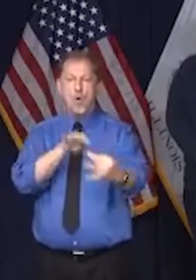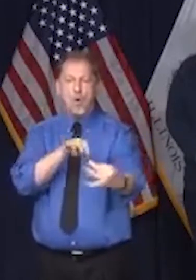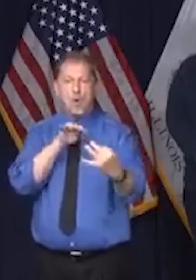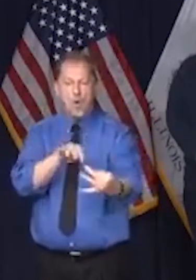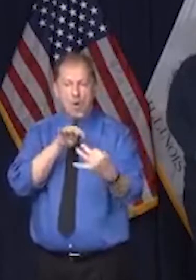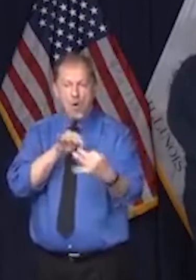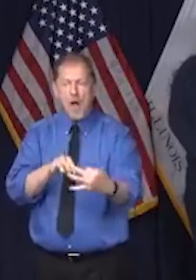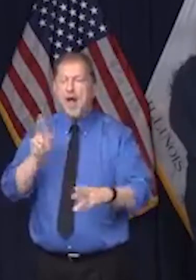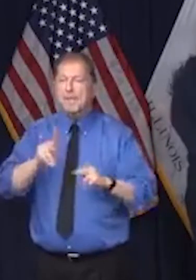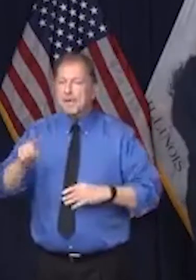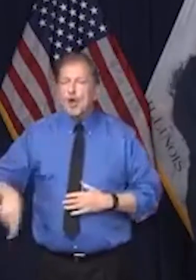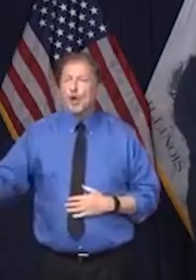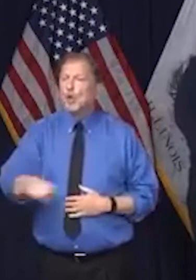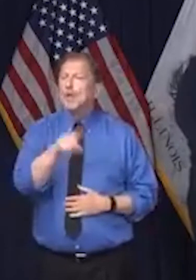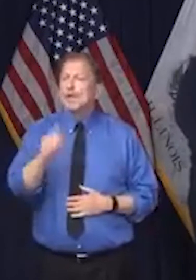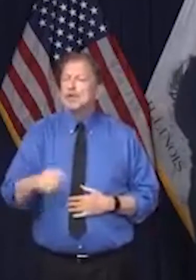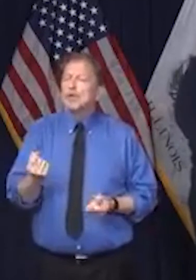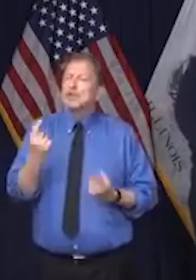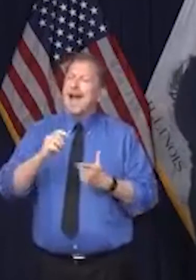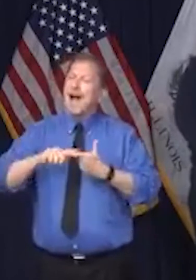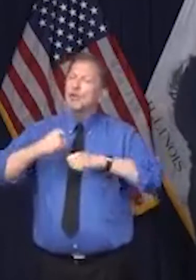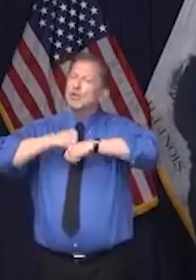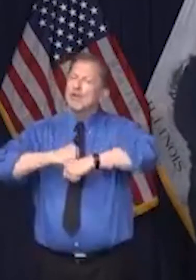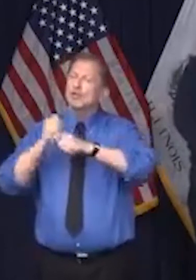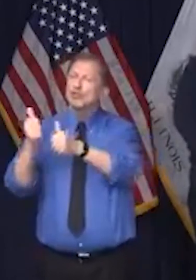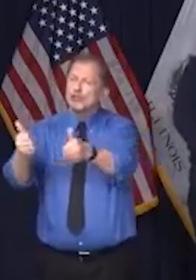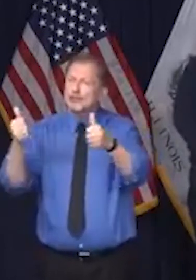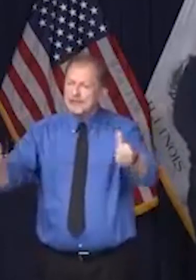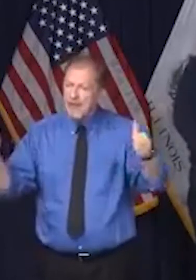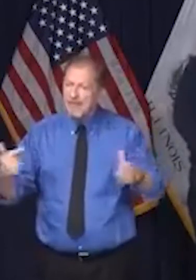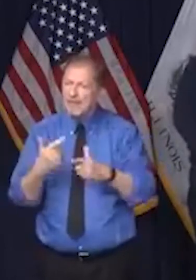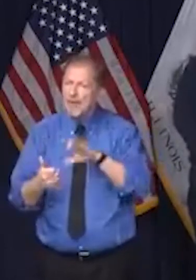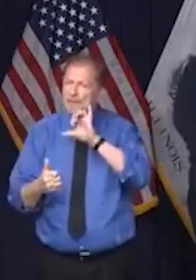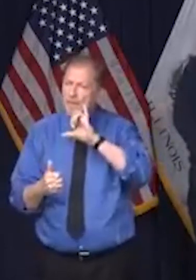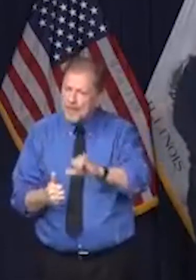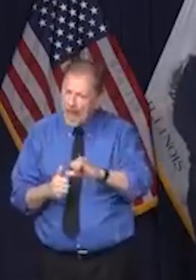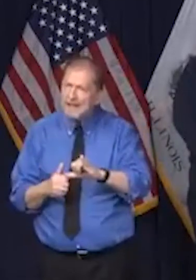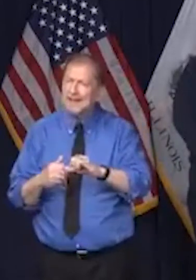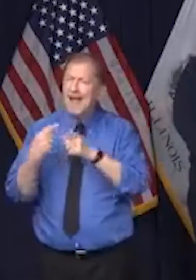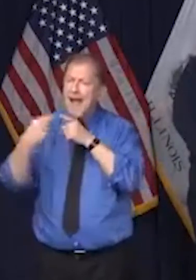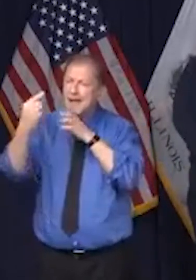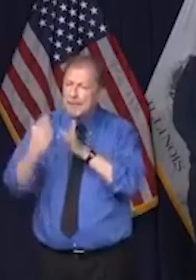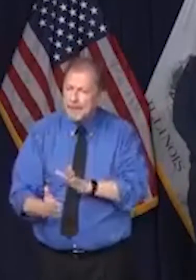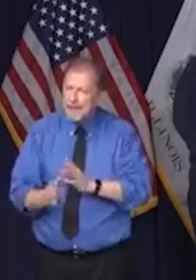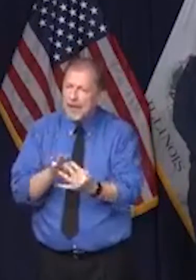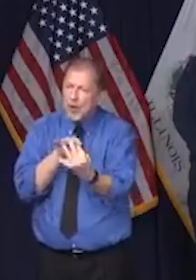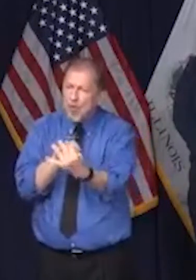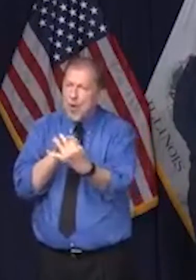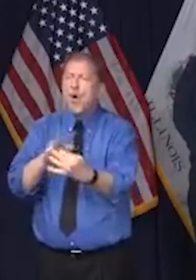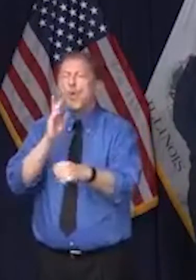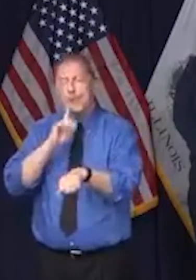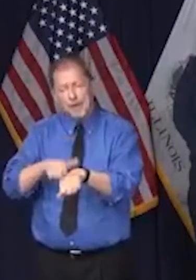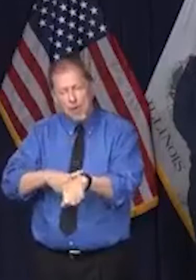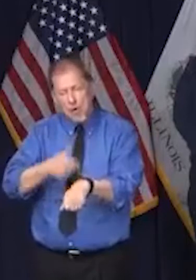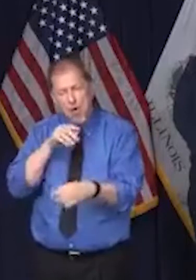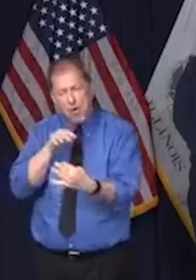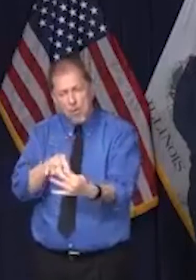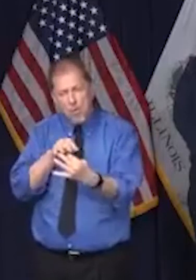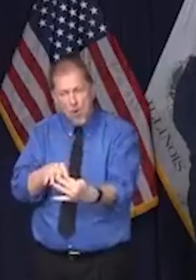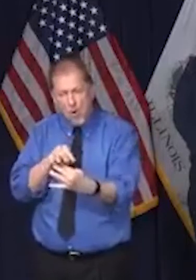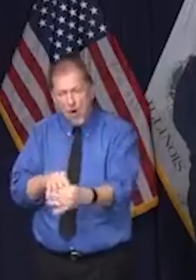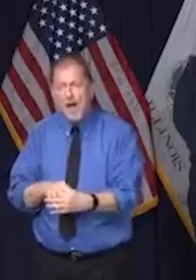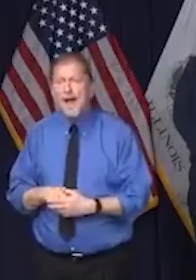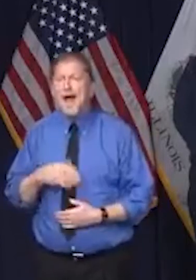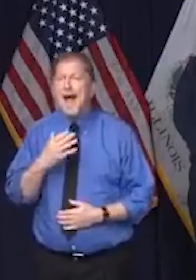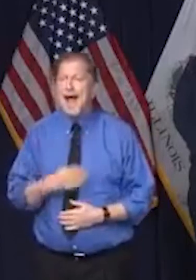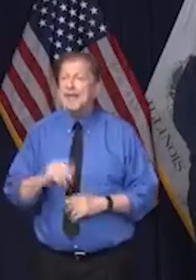defend themselves against the enemy, and need to understand that it's going to be a long war. And so we're making sure that the governor is working so hard with his